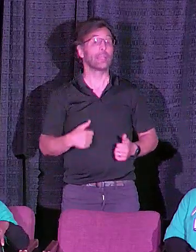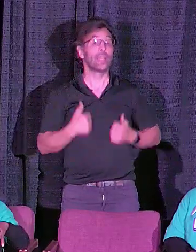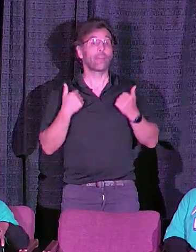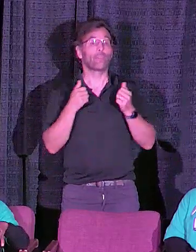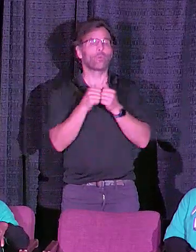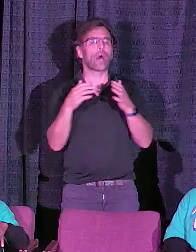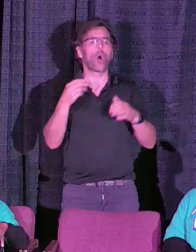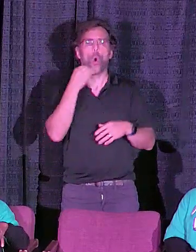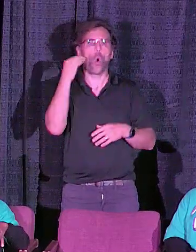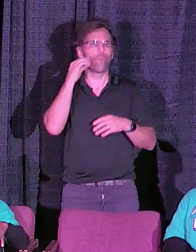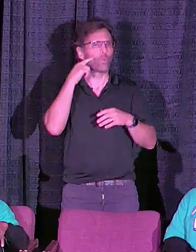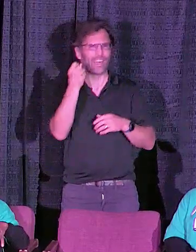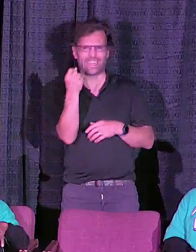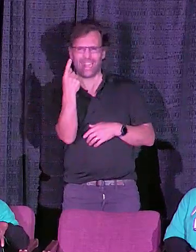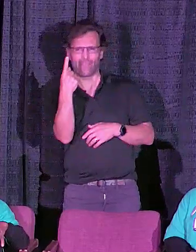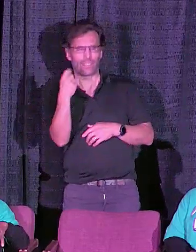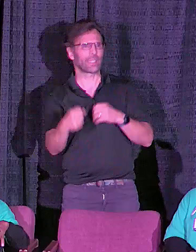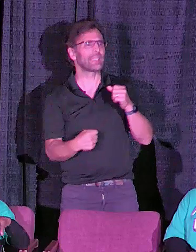years.